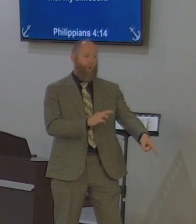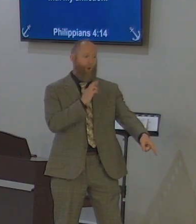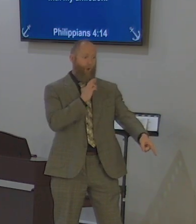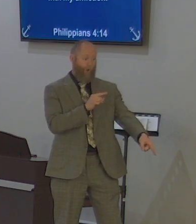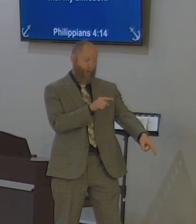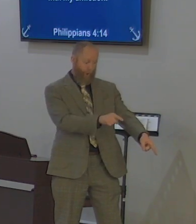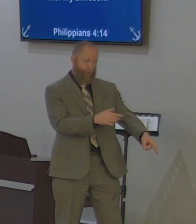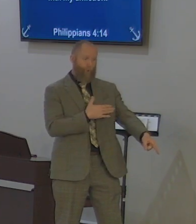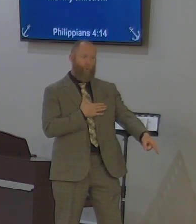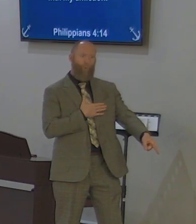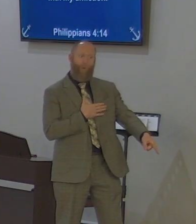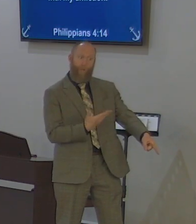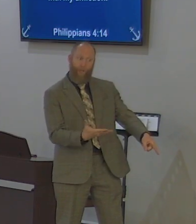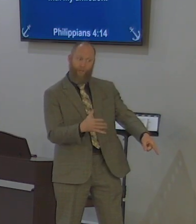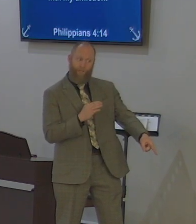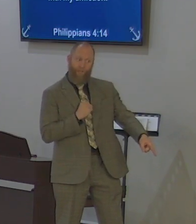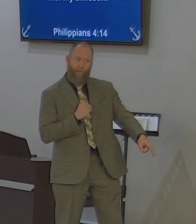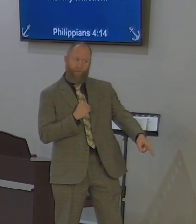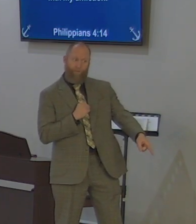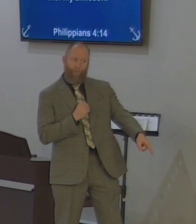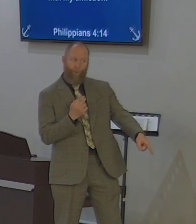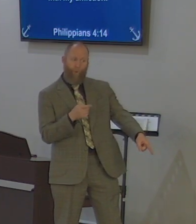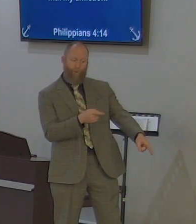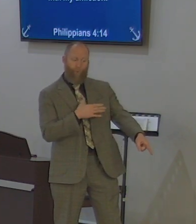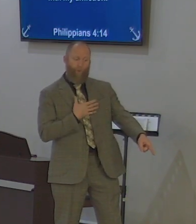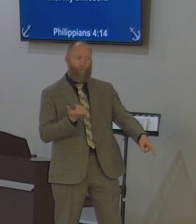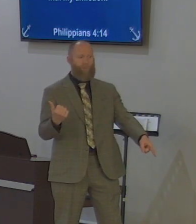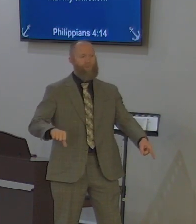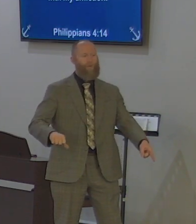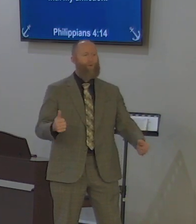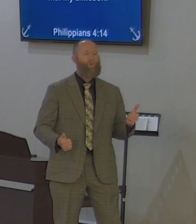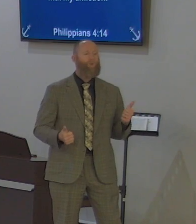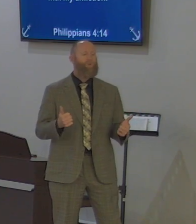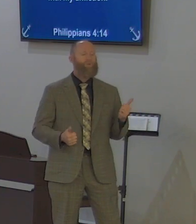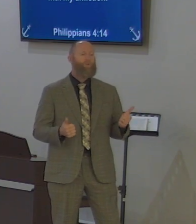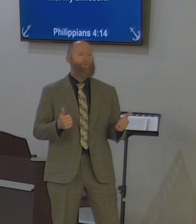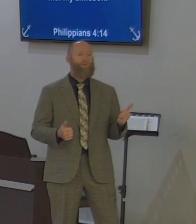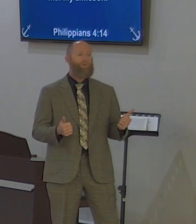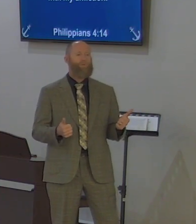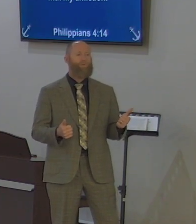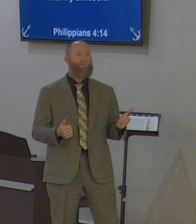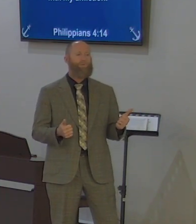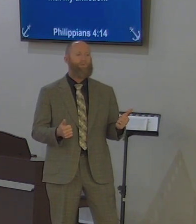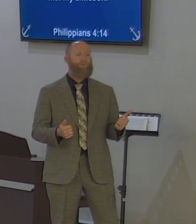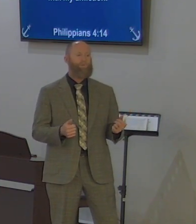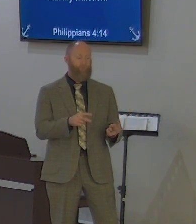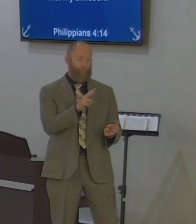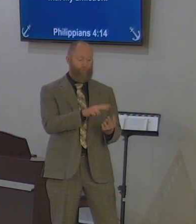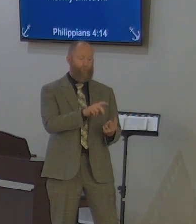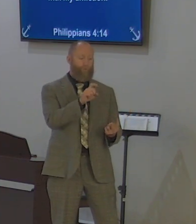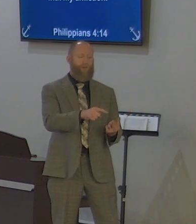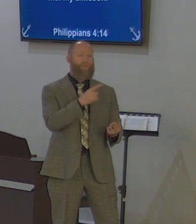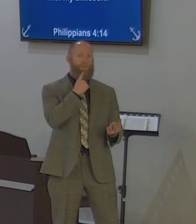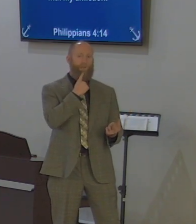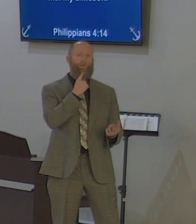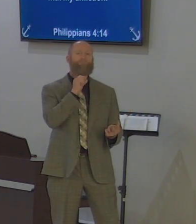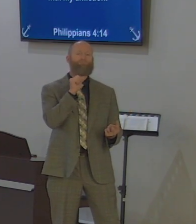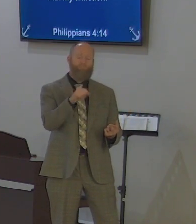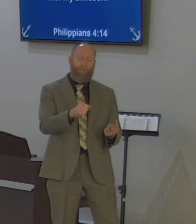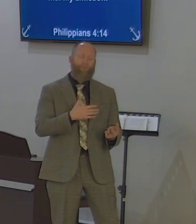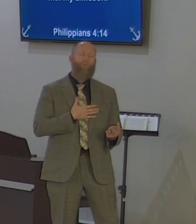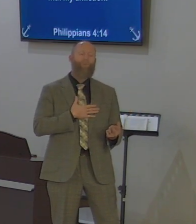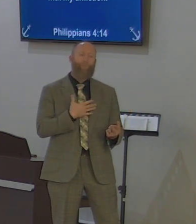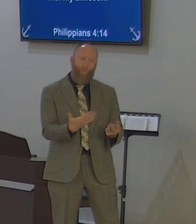And they either had to say, God's enough, and we need to grow, or they had to say, we won't do